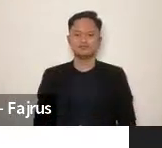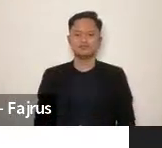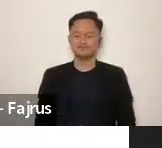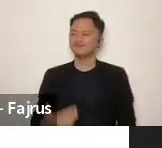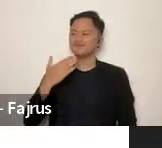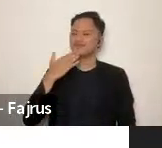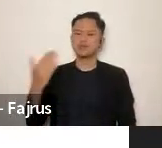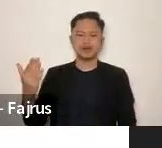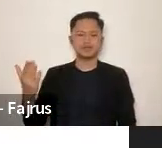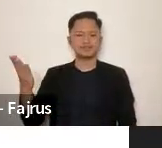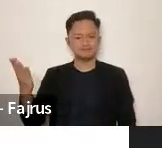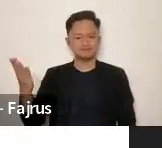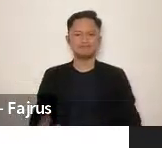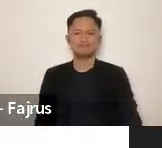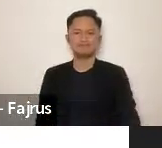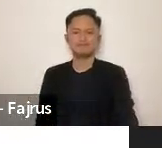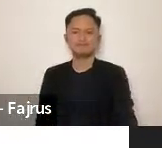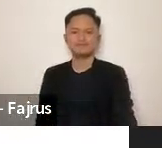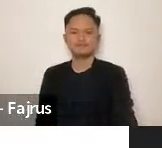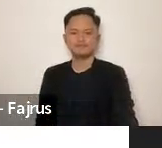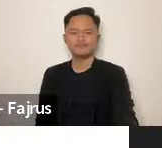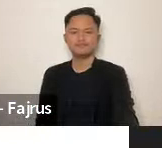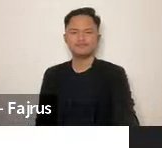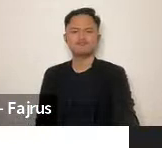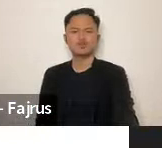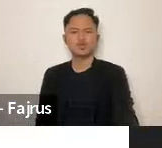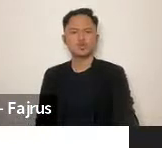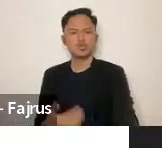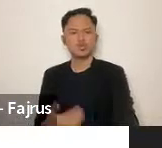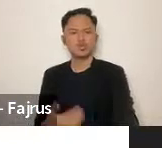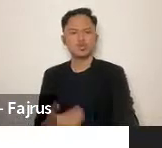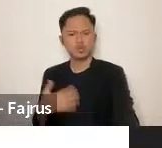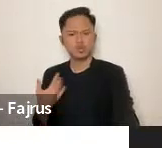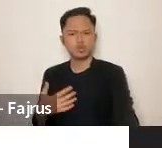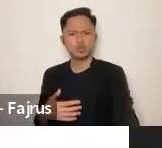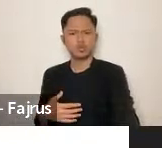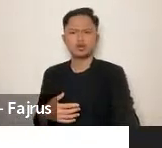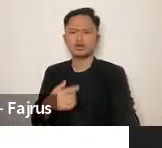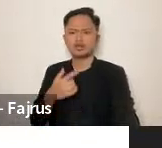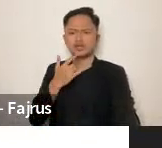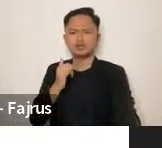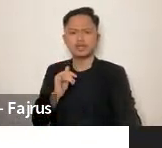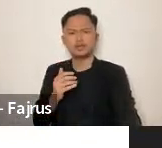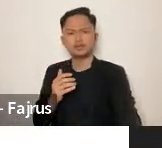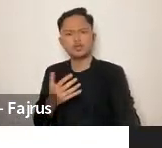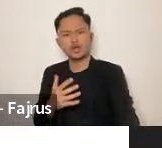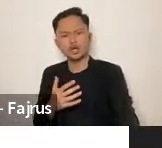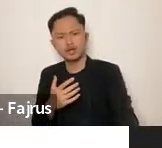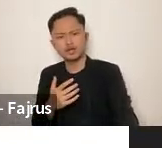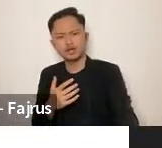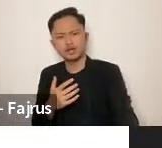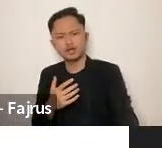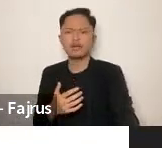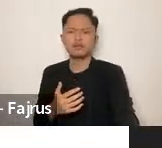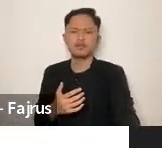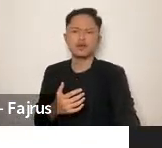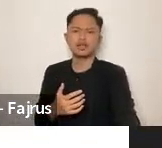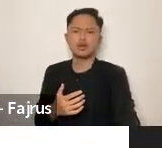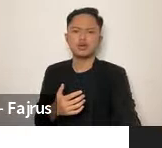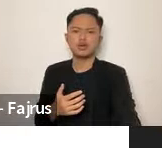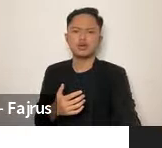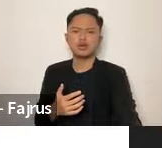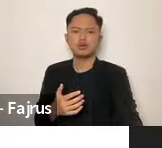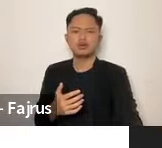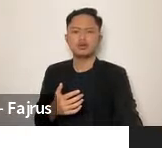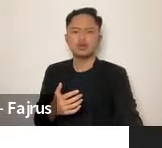Ian. The data speaks really a lot. And one interesting highlight that I can note so far,